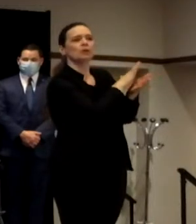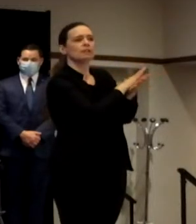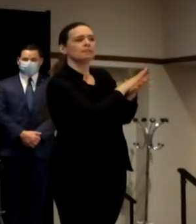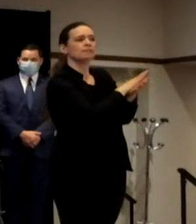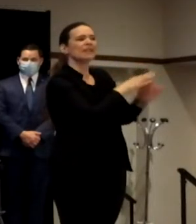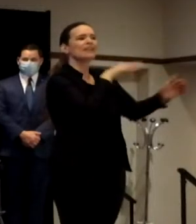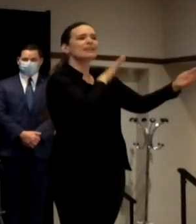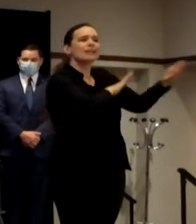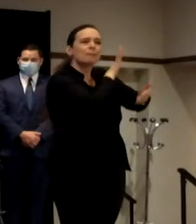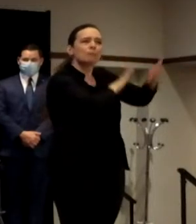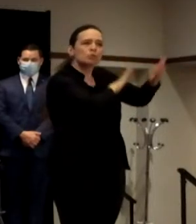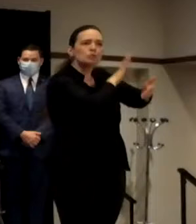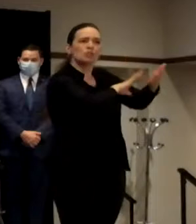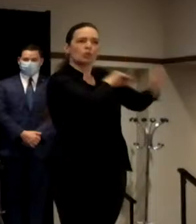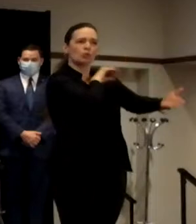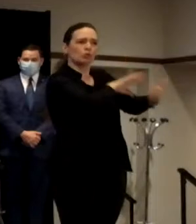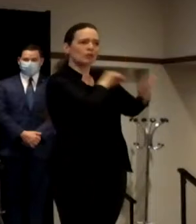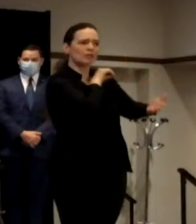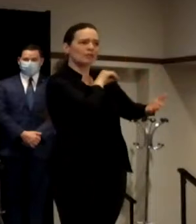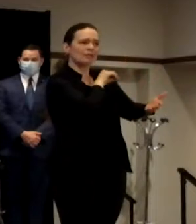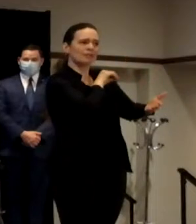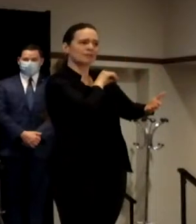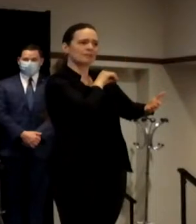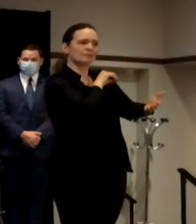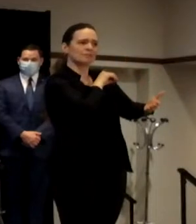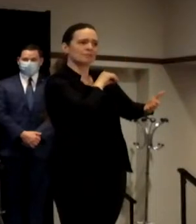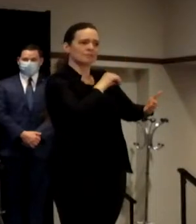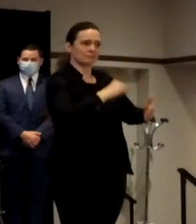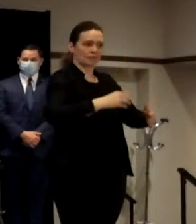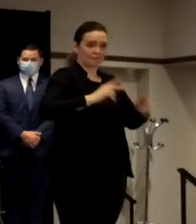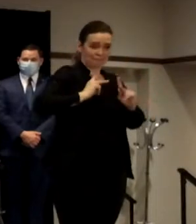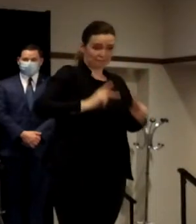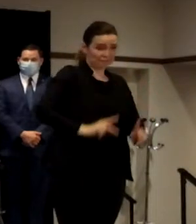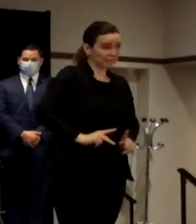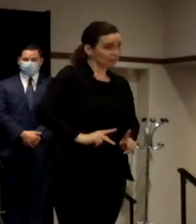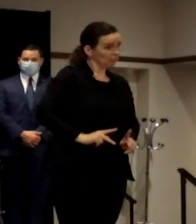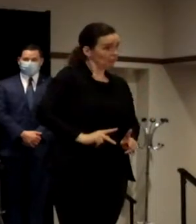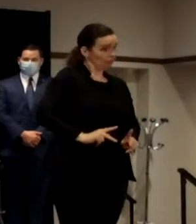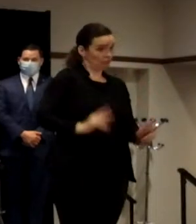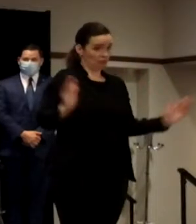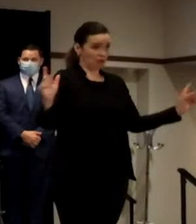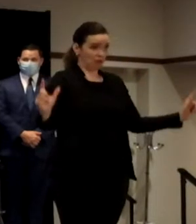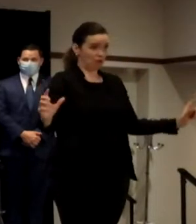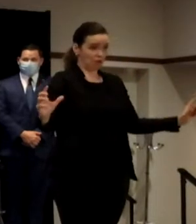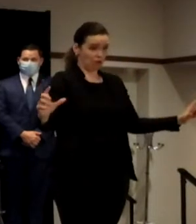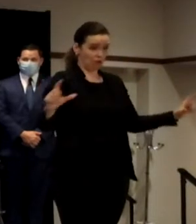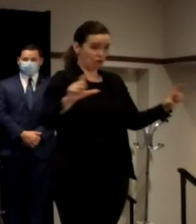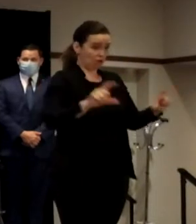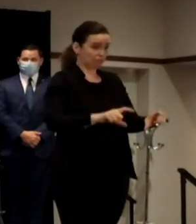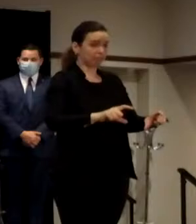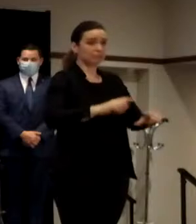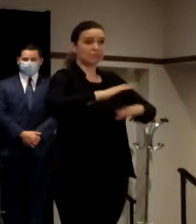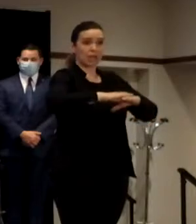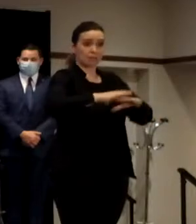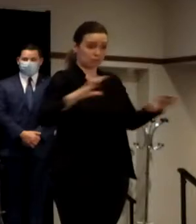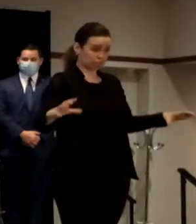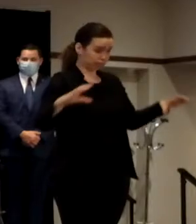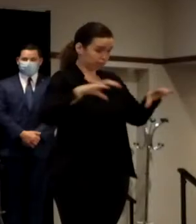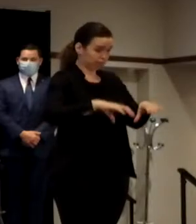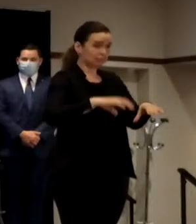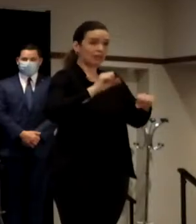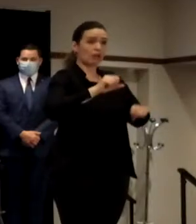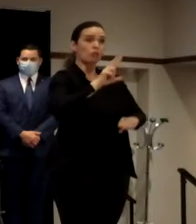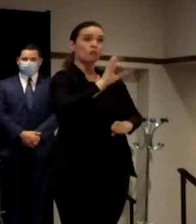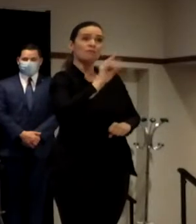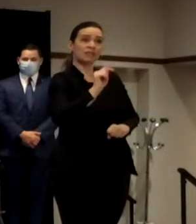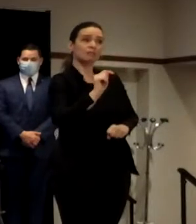by adopting a policy by reducing physical distance between students from 6 feet to less to 3 feet.